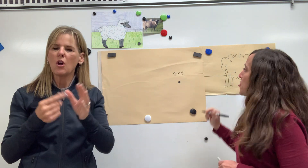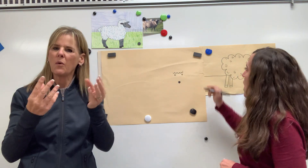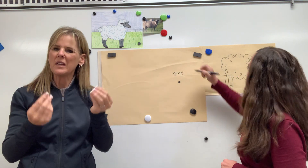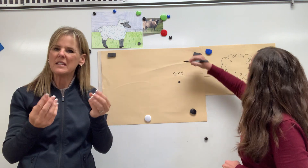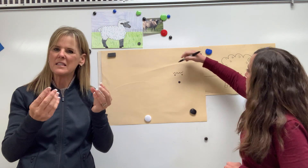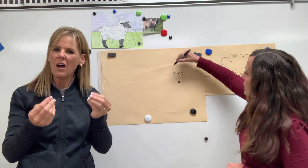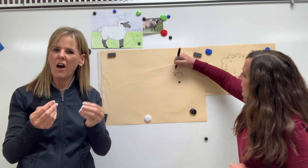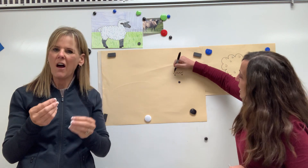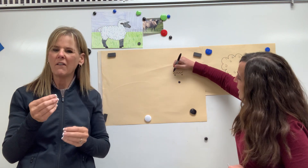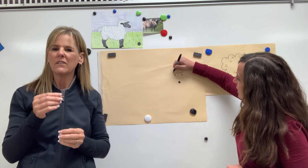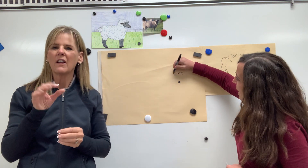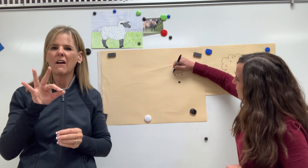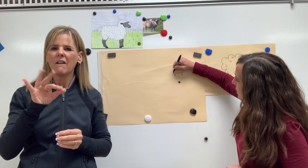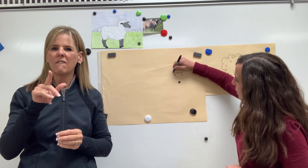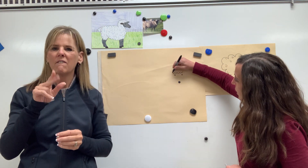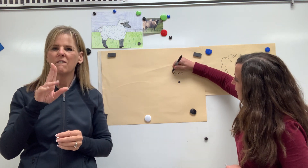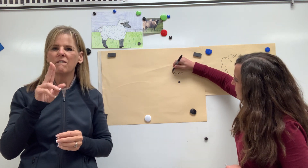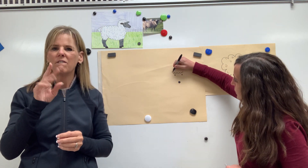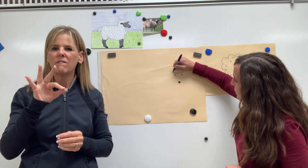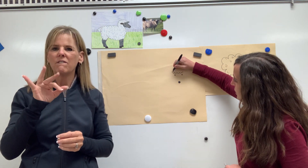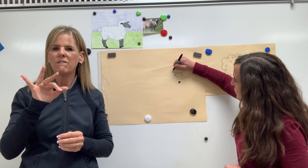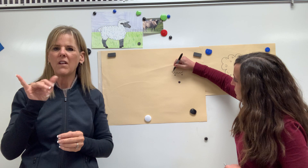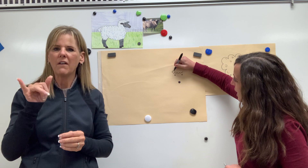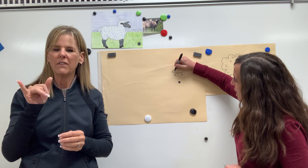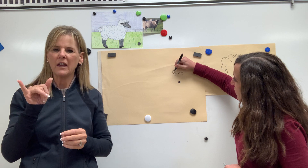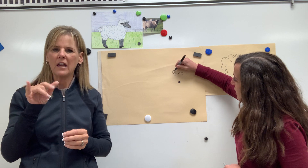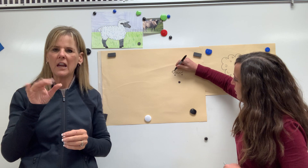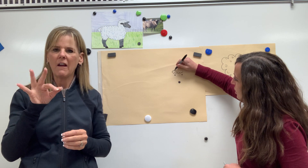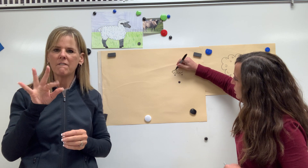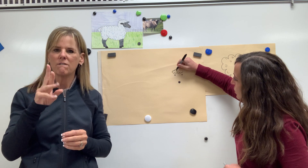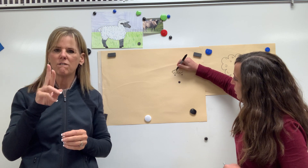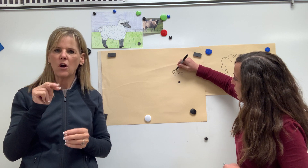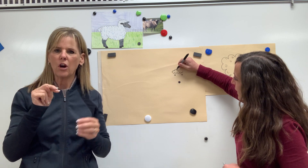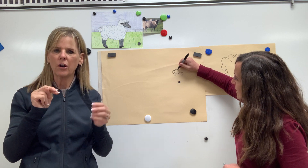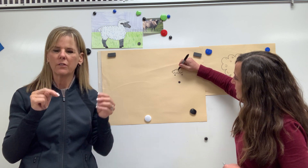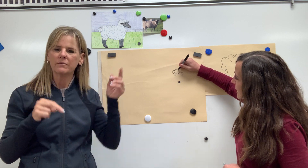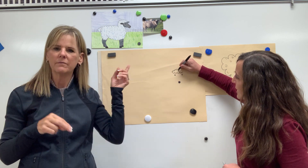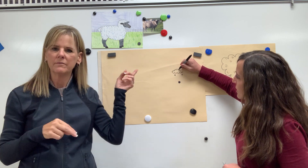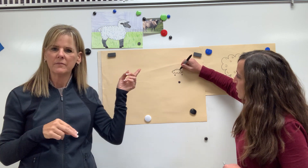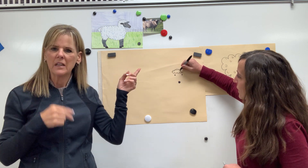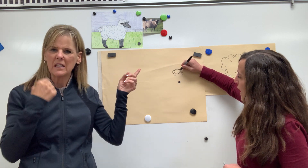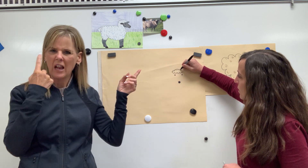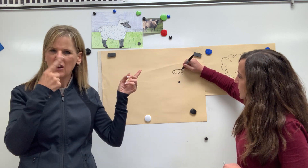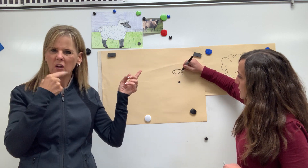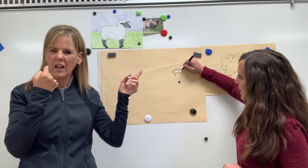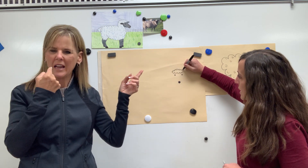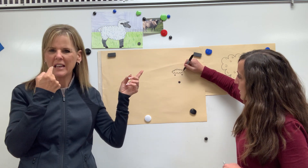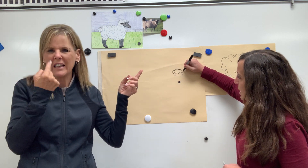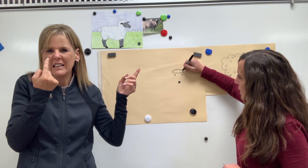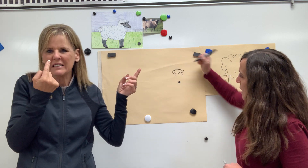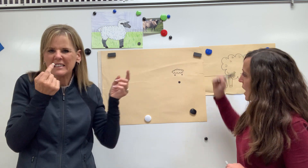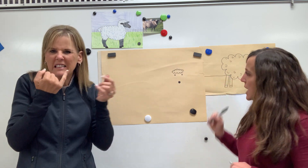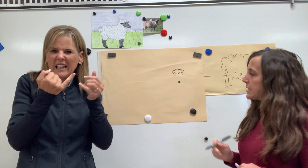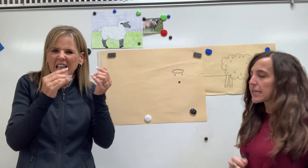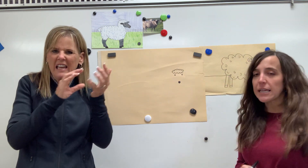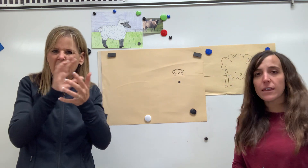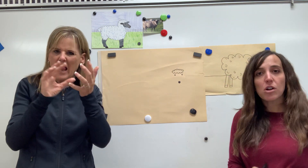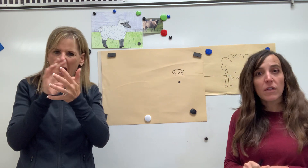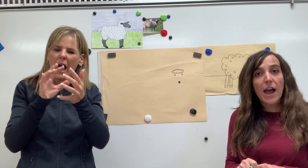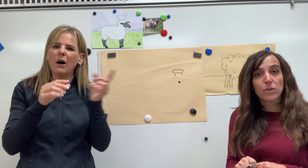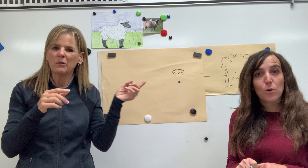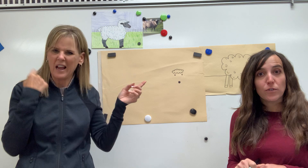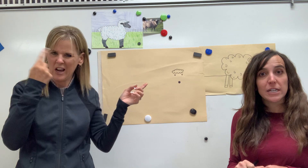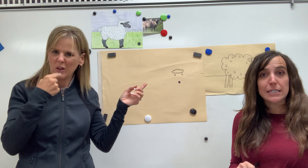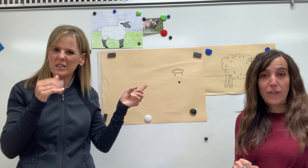fur. Then I'm going to go ahead and swing around. So now it's going to sort of look like a skinny little cloud, doesn't it? A skinny